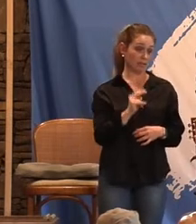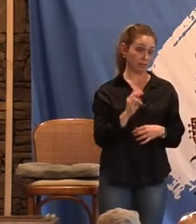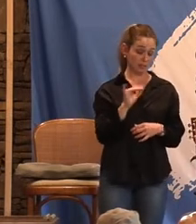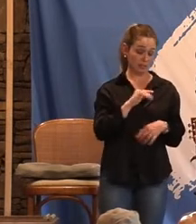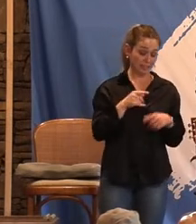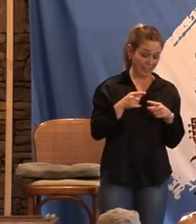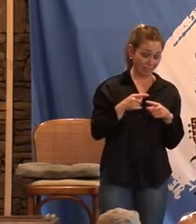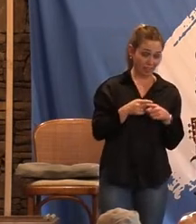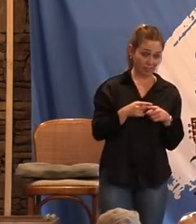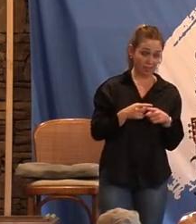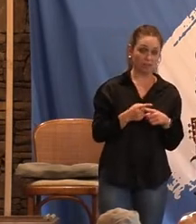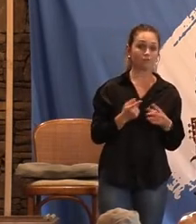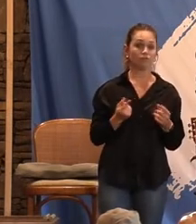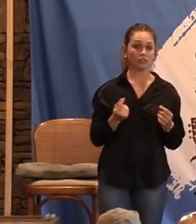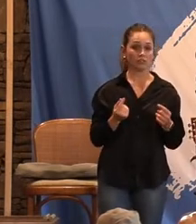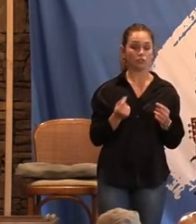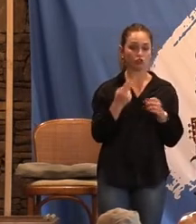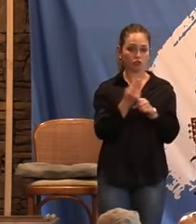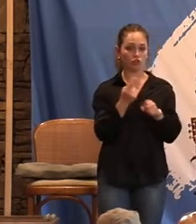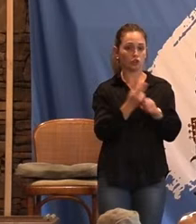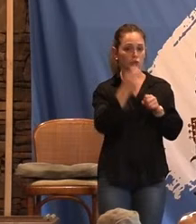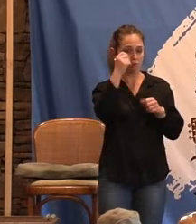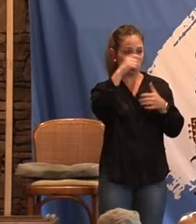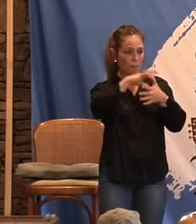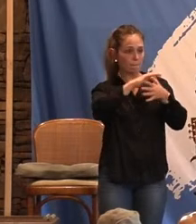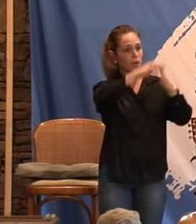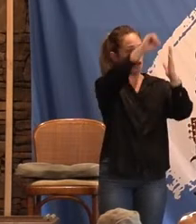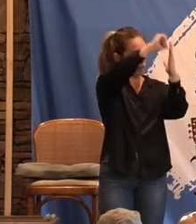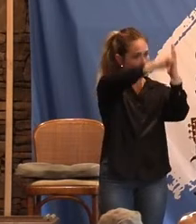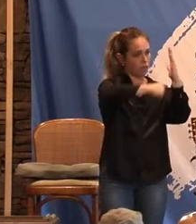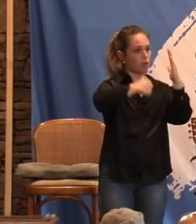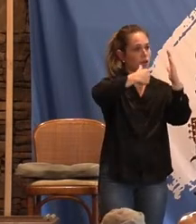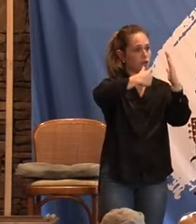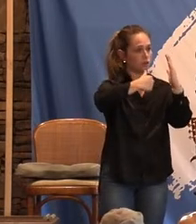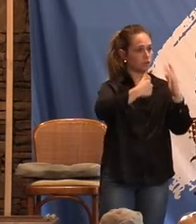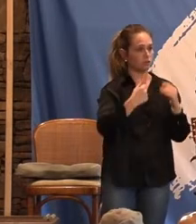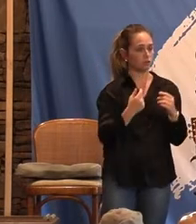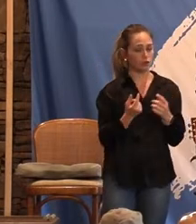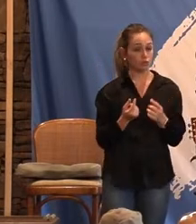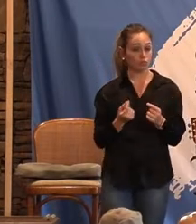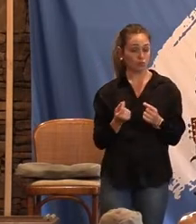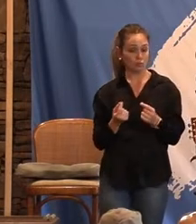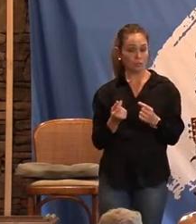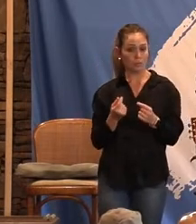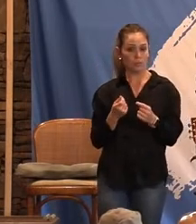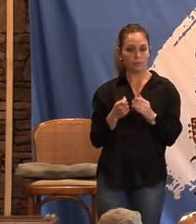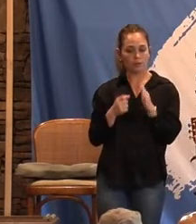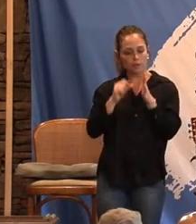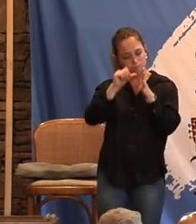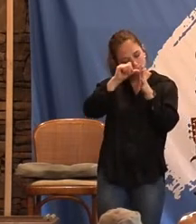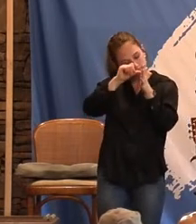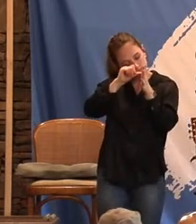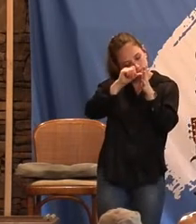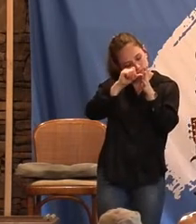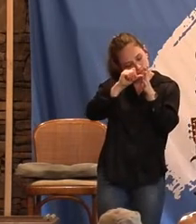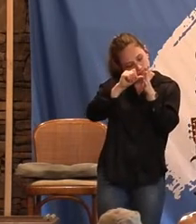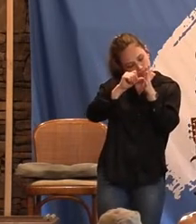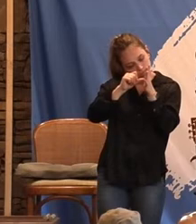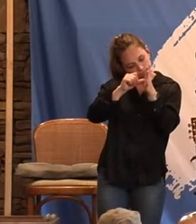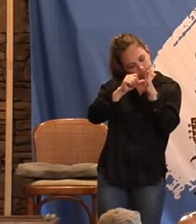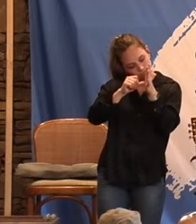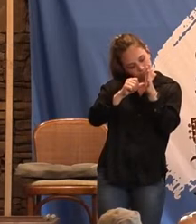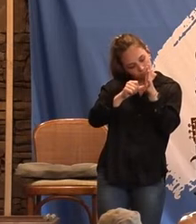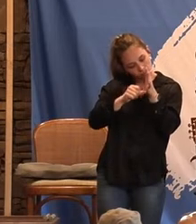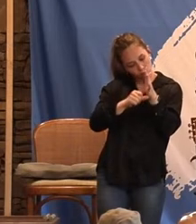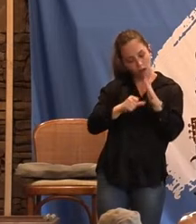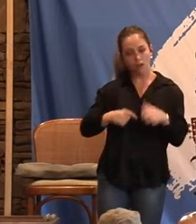little knife that she shaved the elephant meat on the inside, and she made a small little incision in the belly